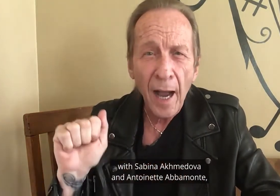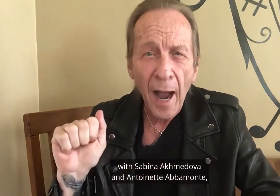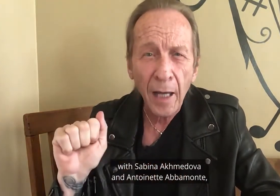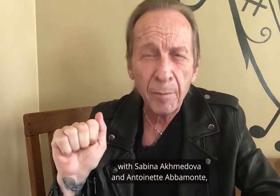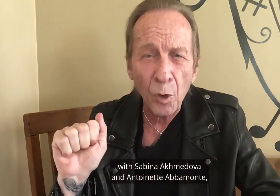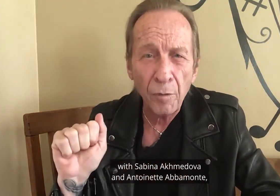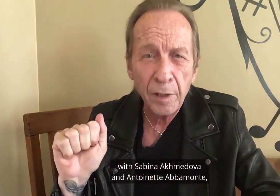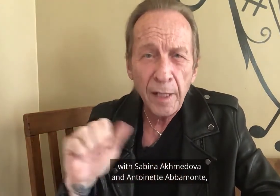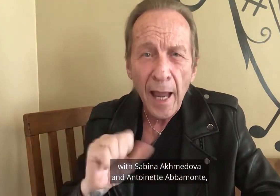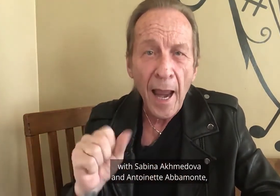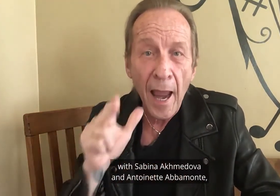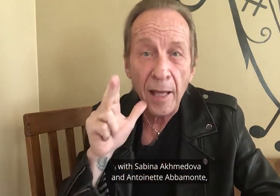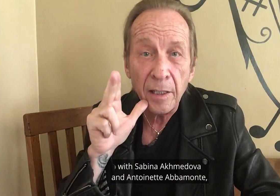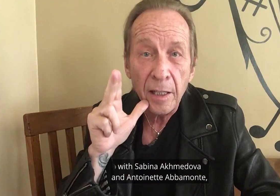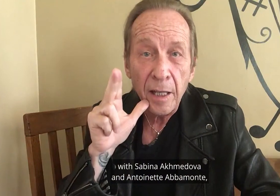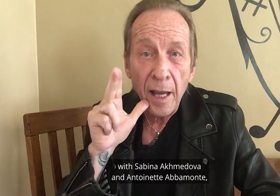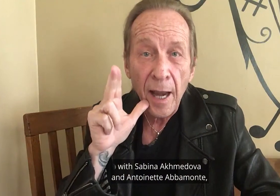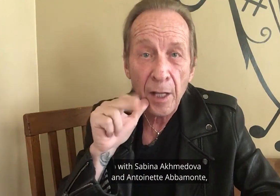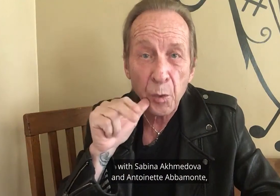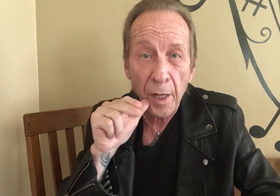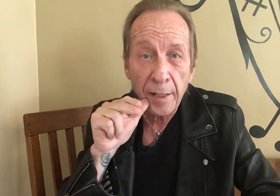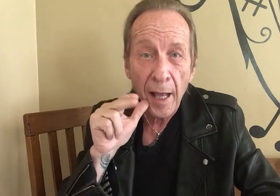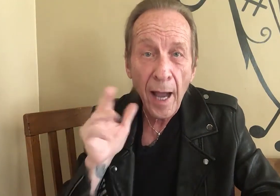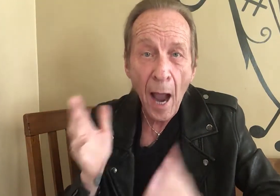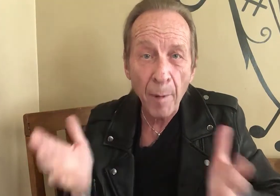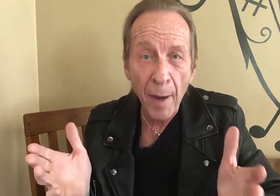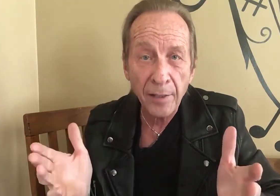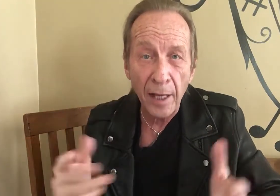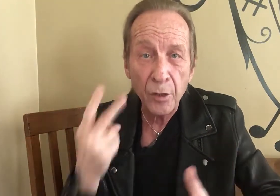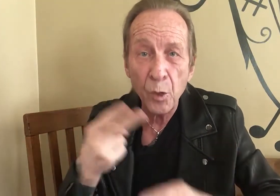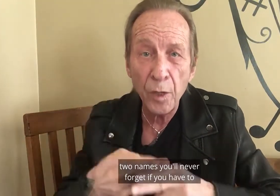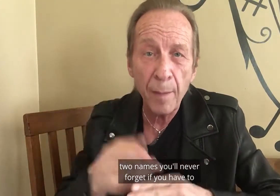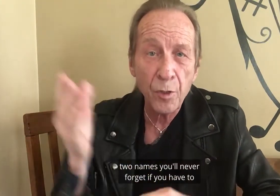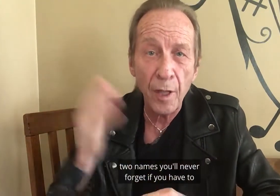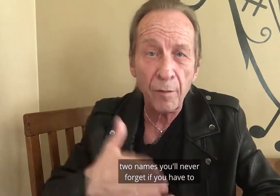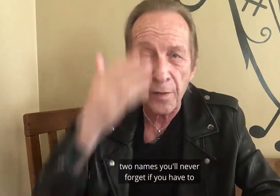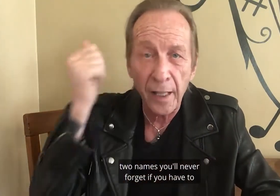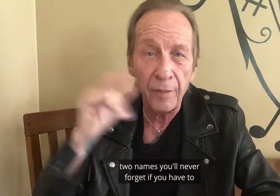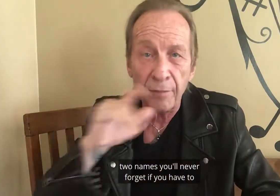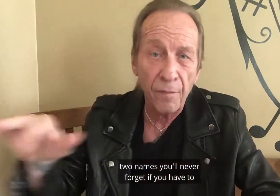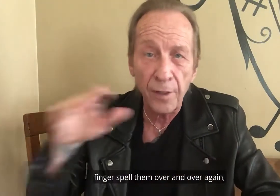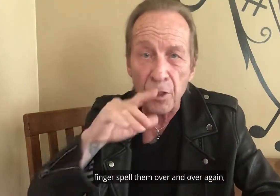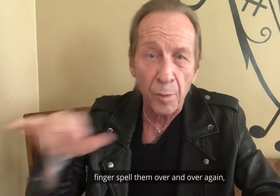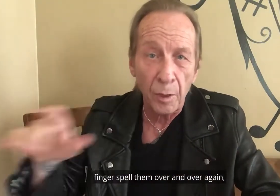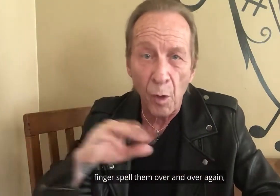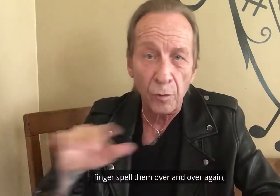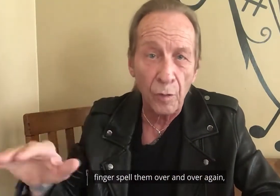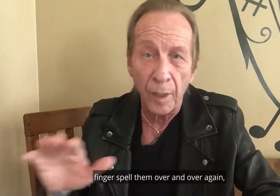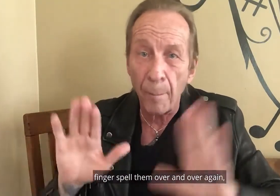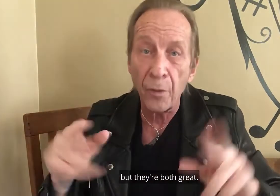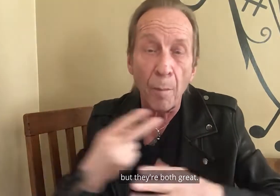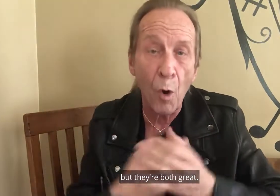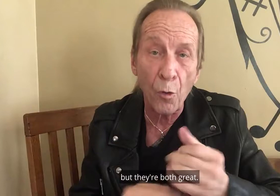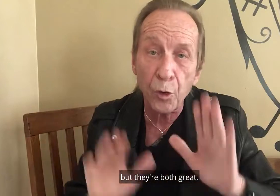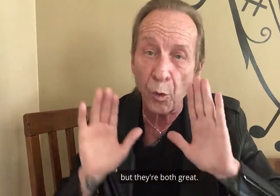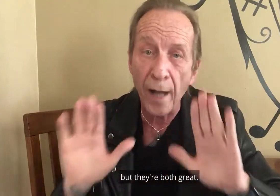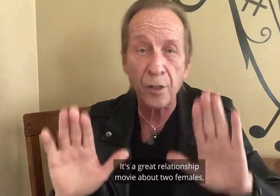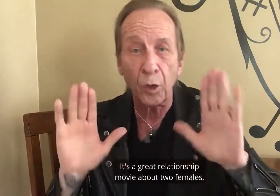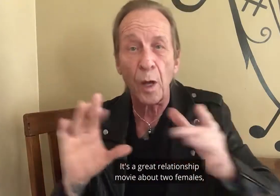Sabina Akhmadova and Antoinette Abamante. Two names you'll never forget if you have to fingerspell them over and over again, but they're both great. It's a great